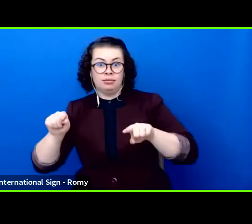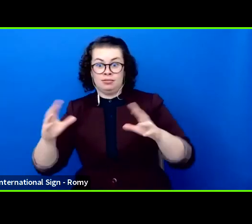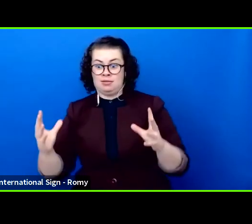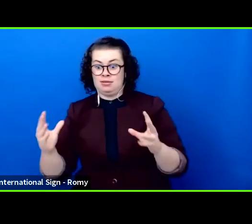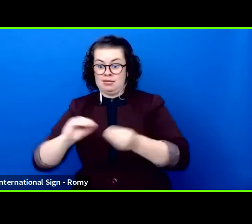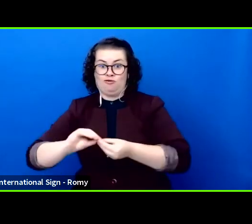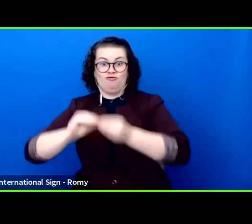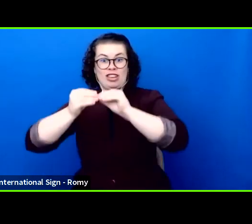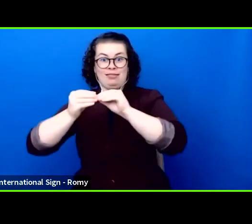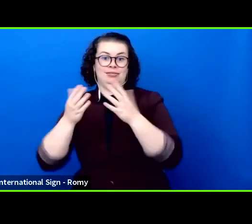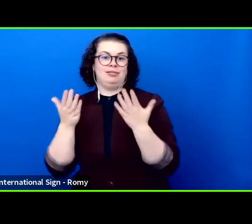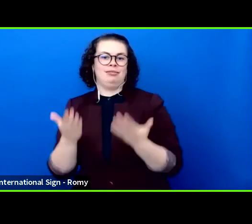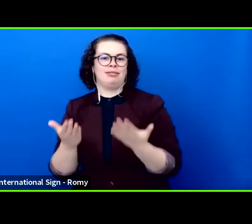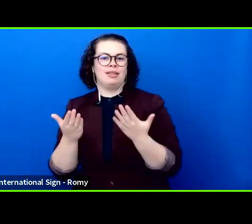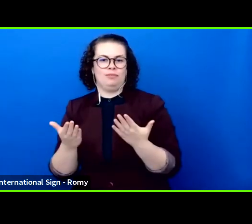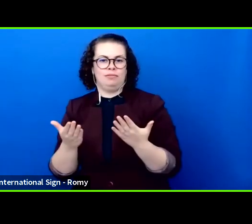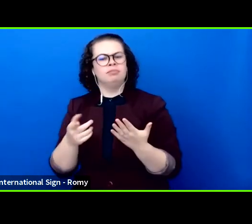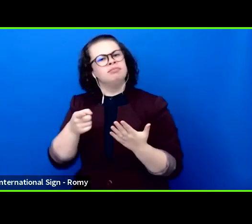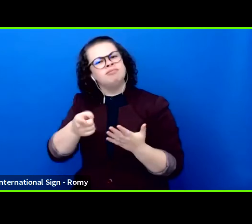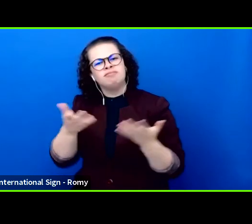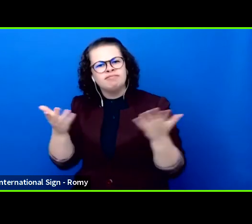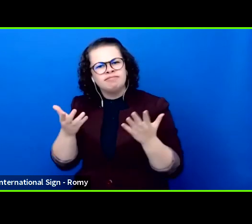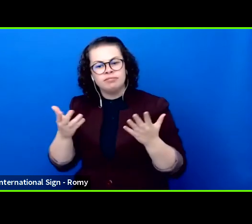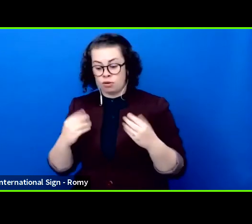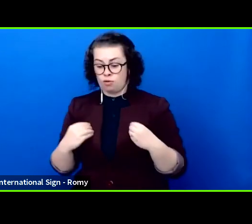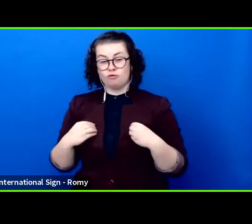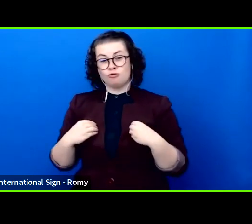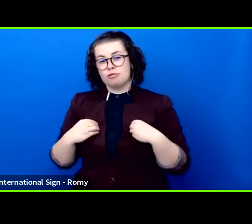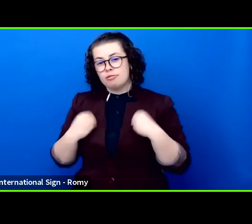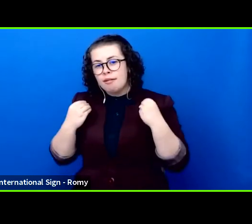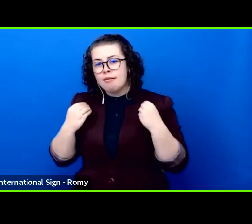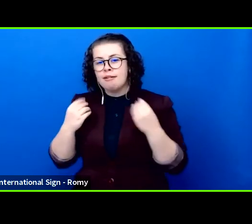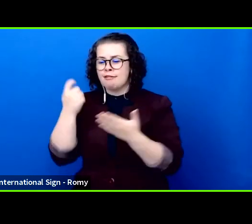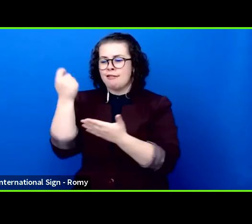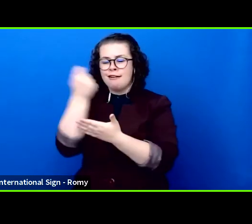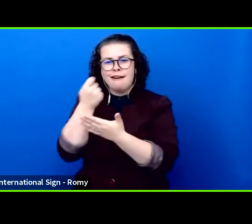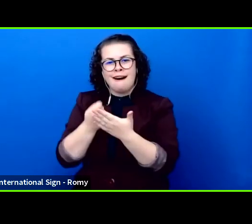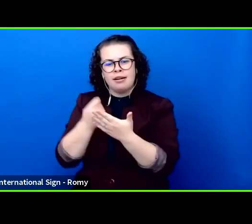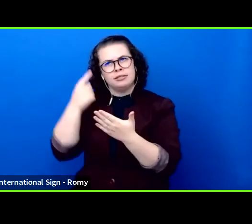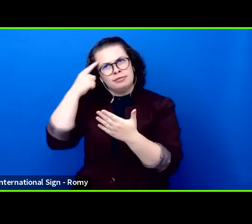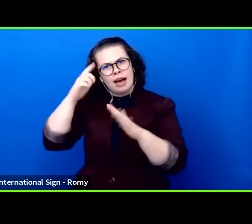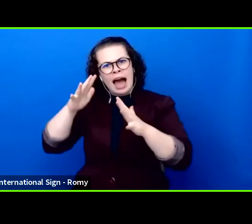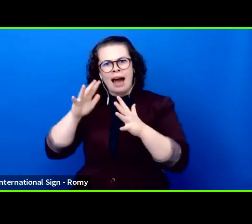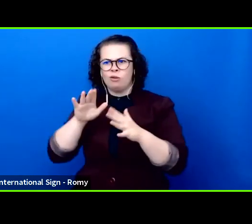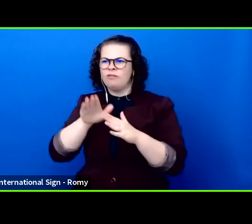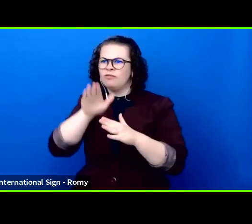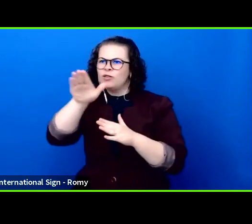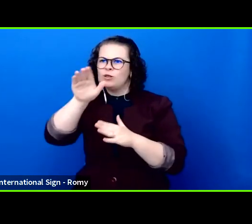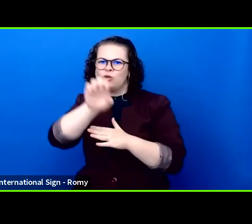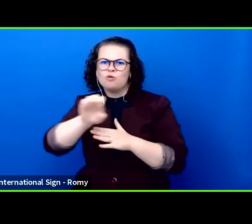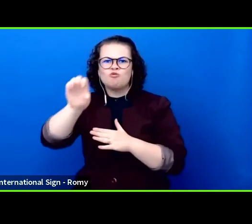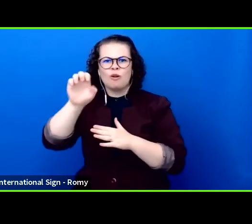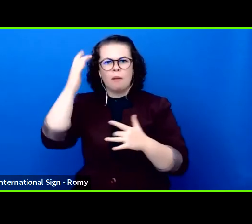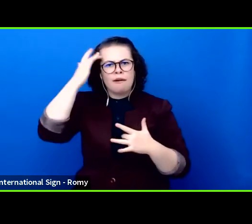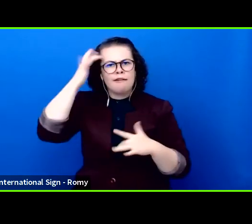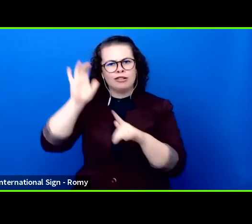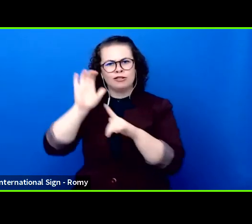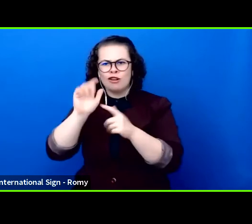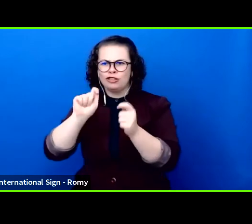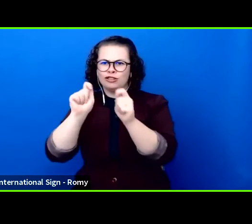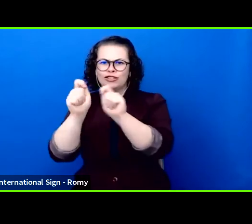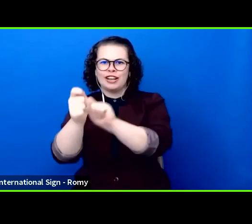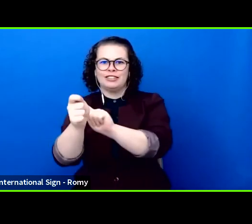Young performing artists will shape Europe's culture in the future, and most of them study in theatre schools and